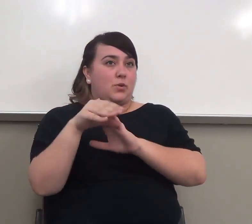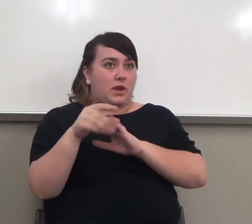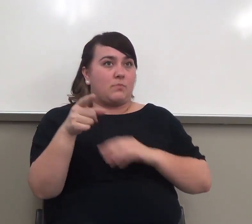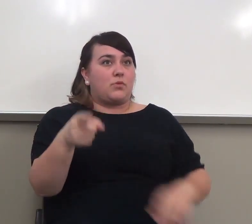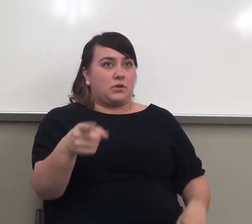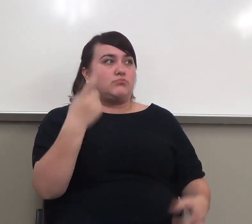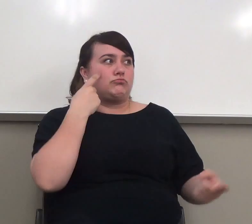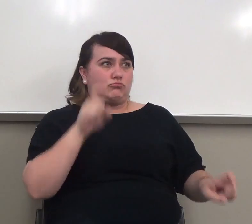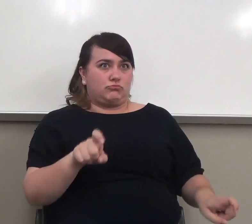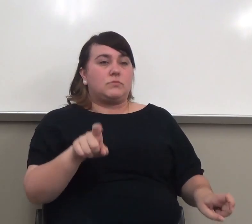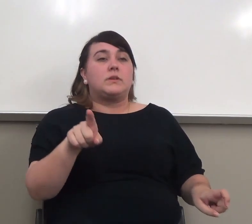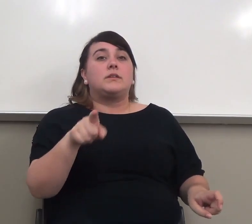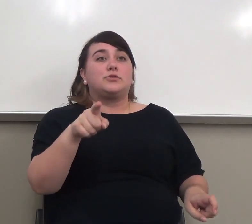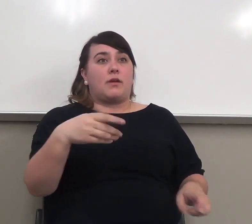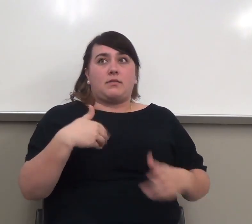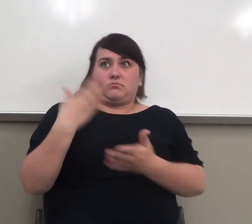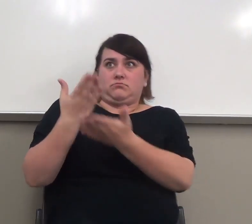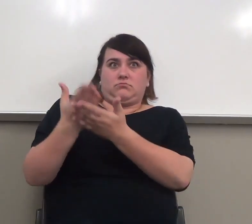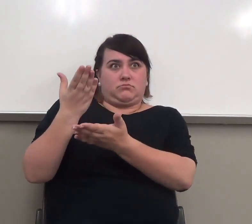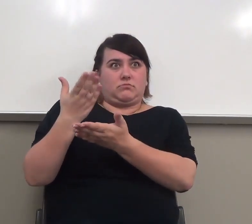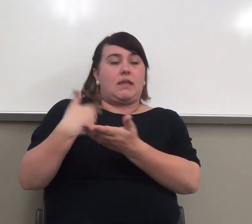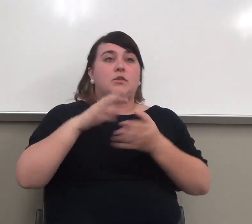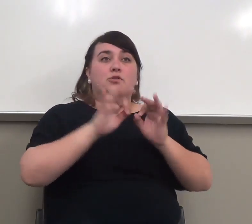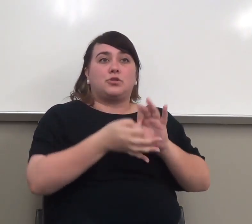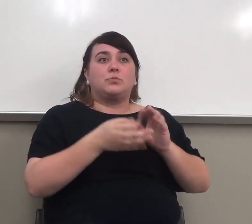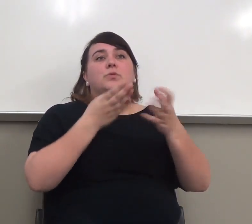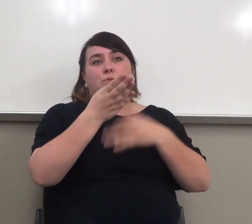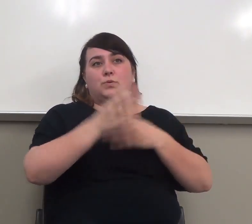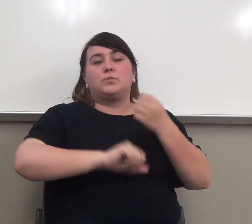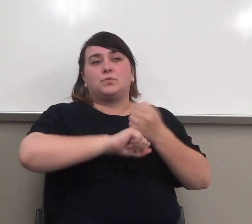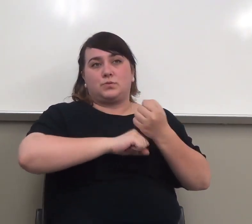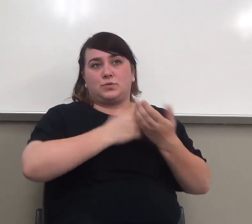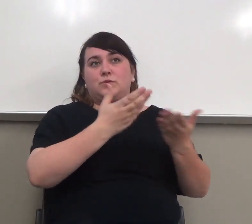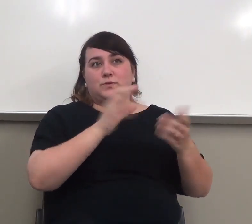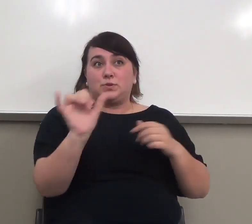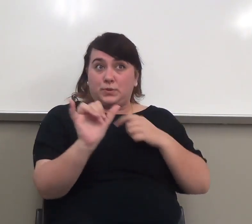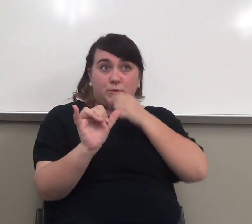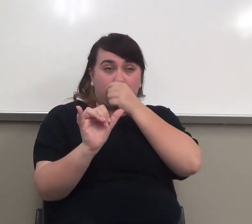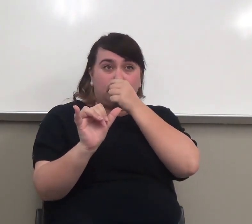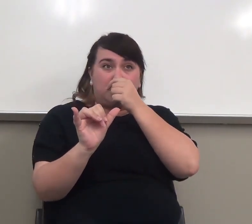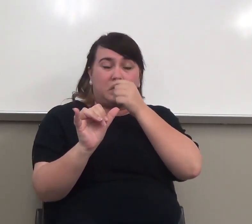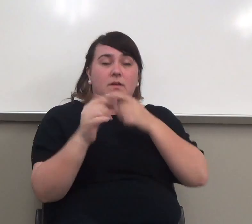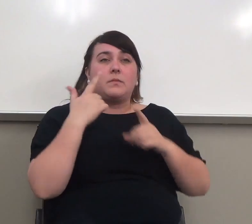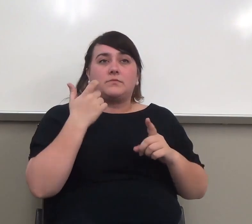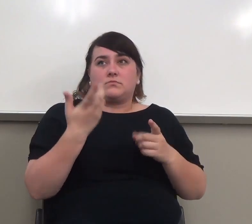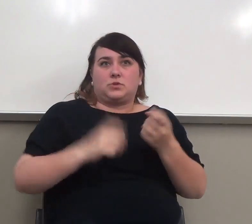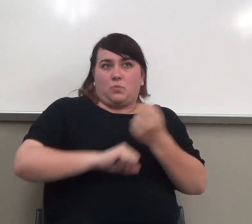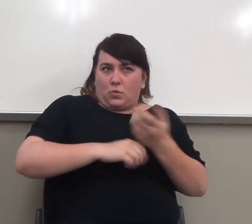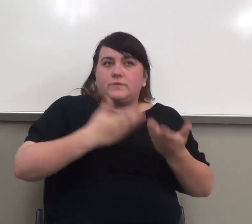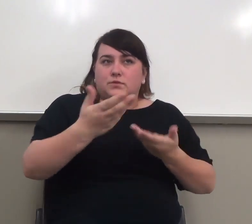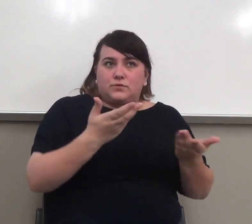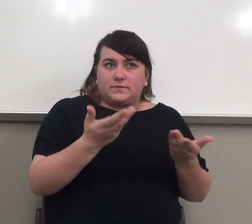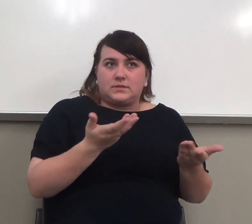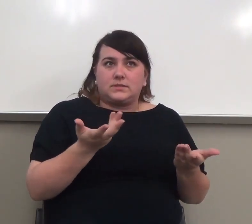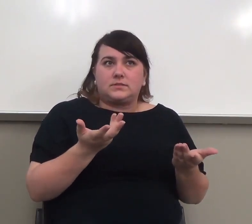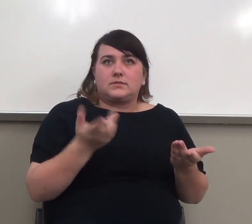them. You need to get a written clearance from them to give to me. Sandra, you notice,